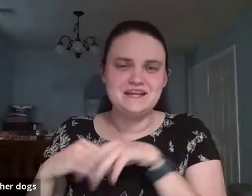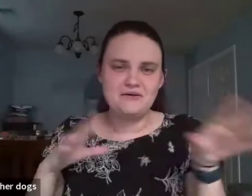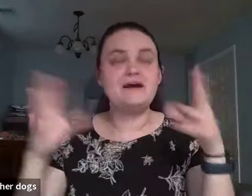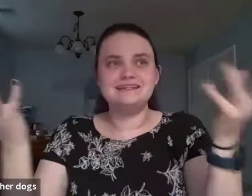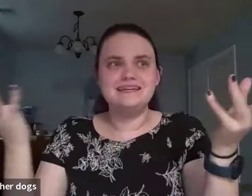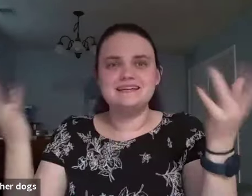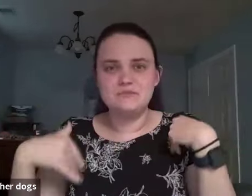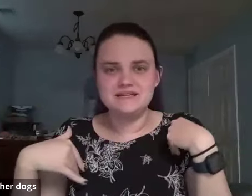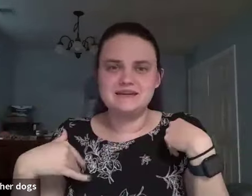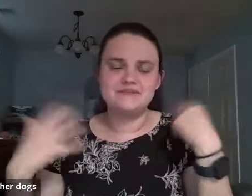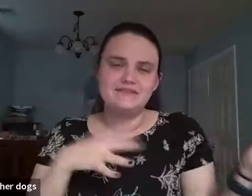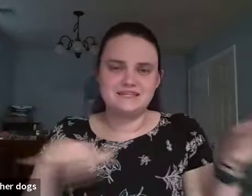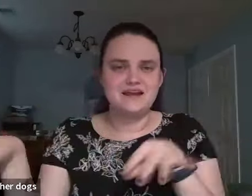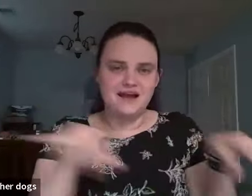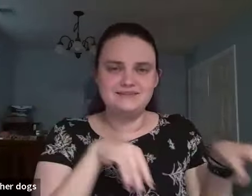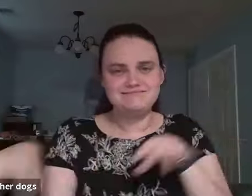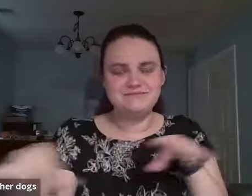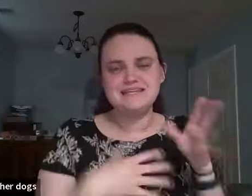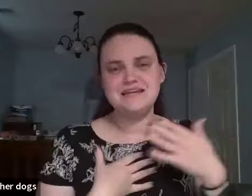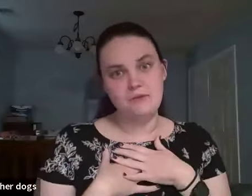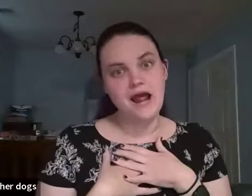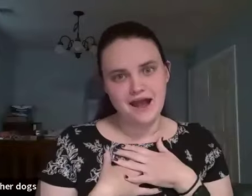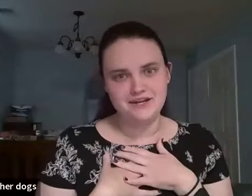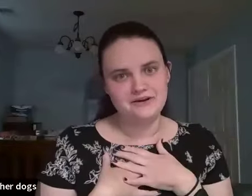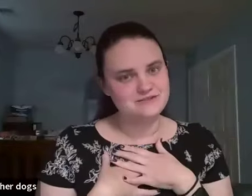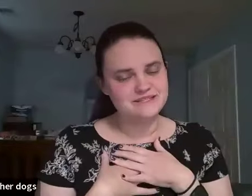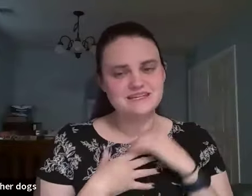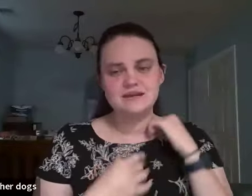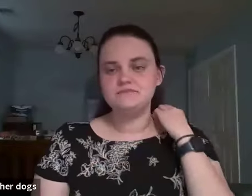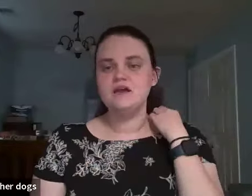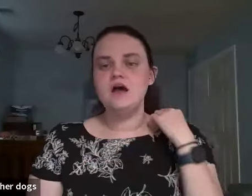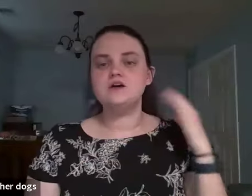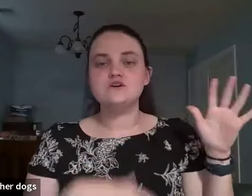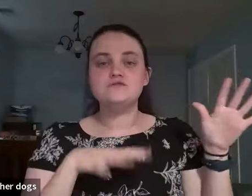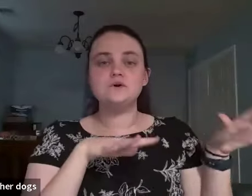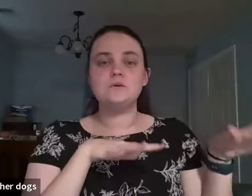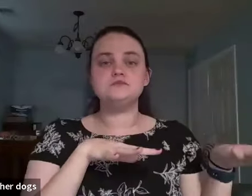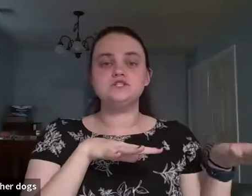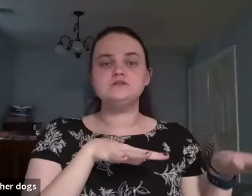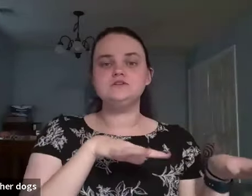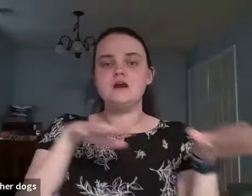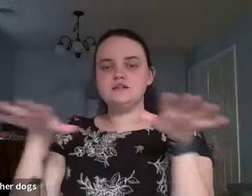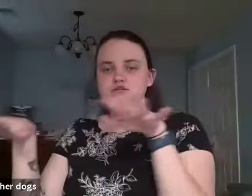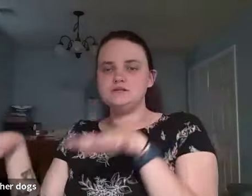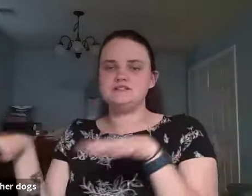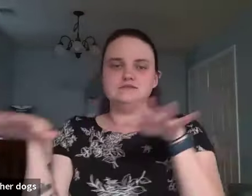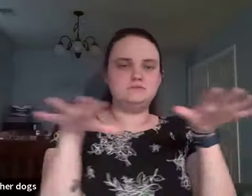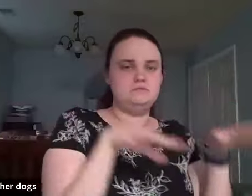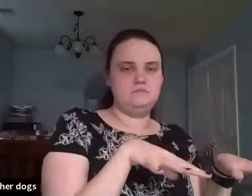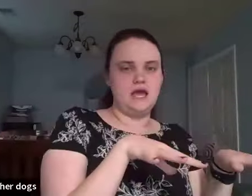No, I was like, "Yes, I'm Wednesday, but like that's not what I know as Wednesday." So for chill, you kind of do it